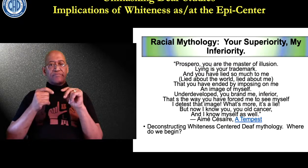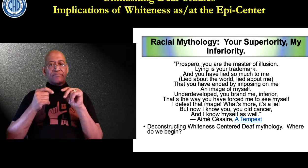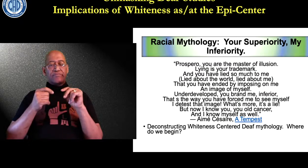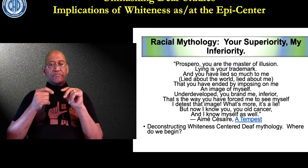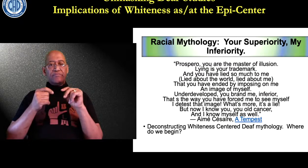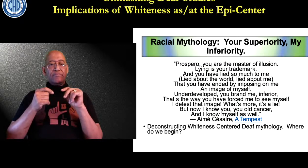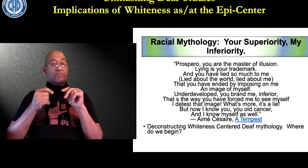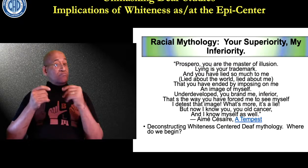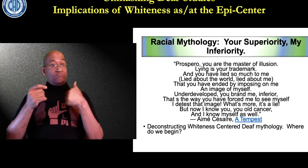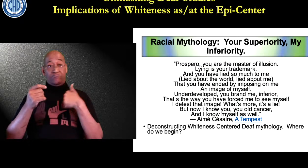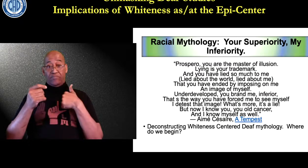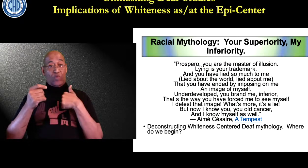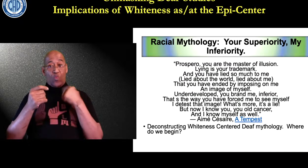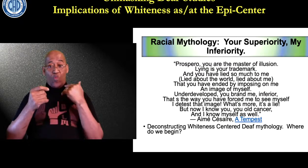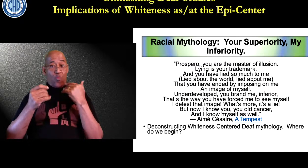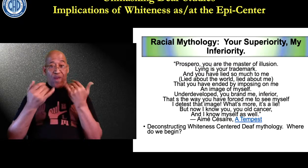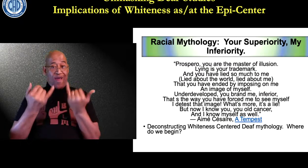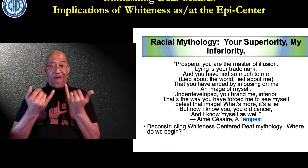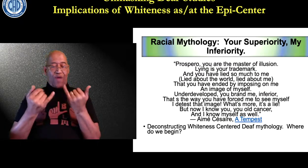justice?